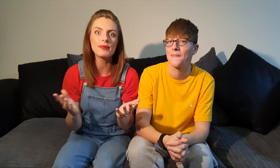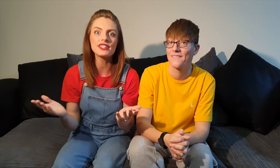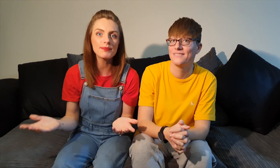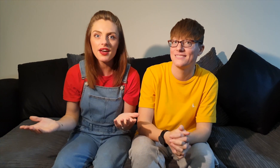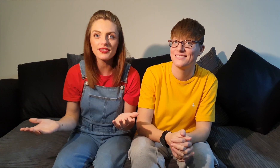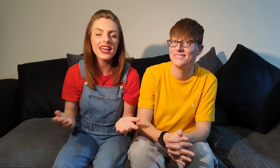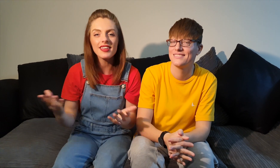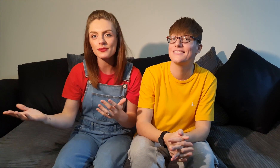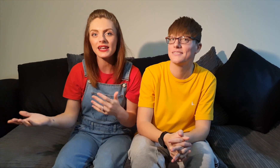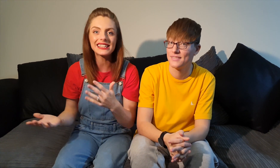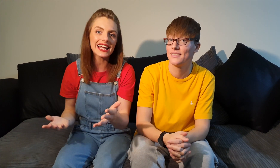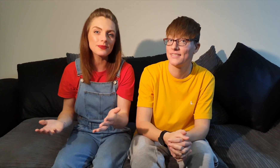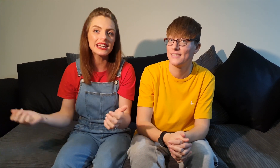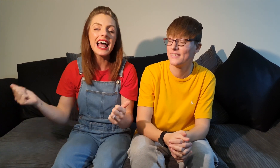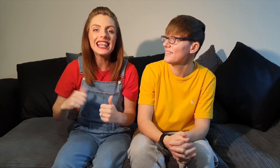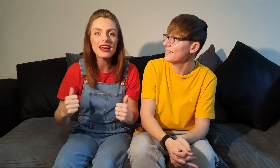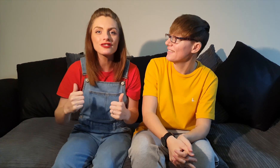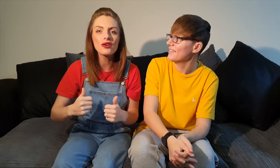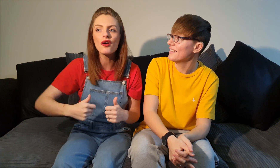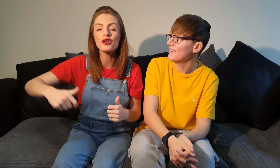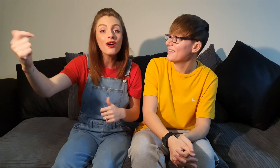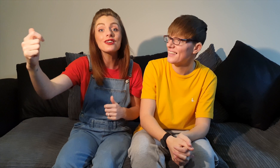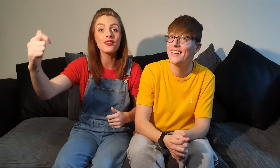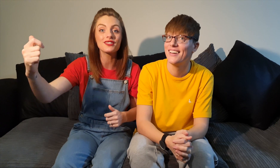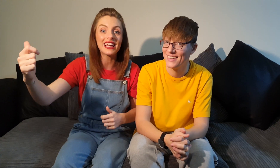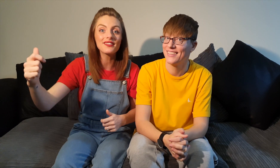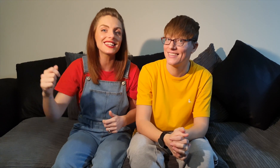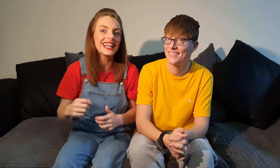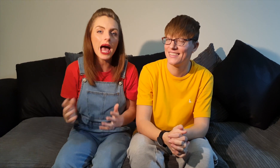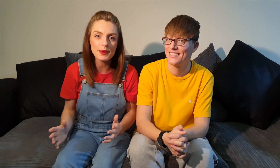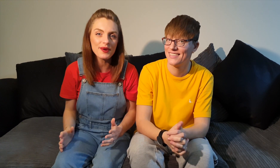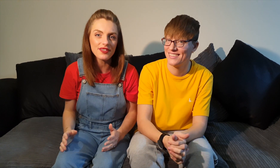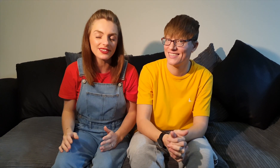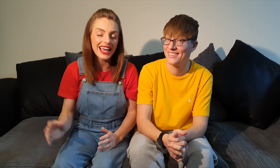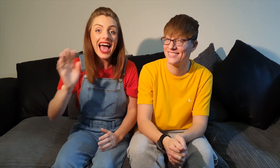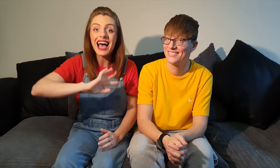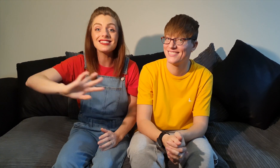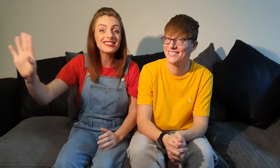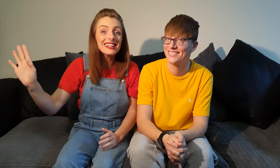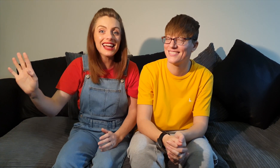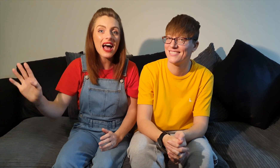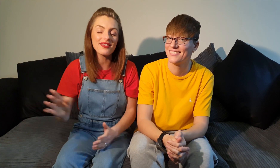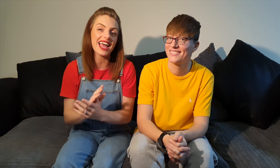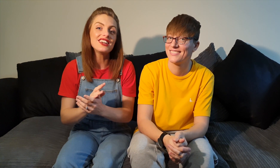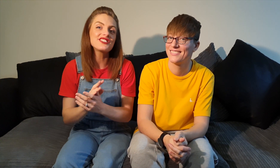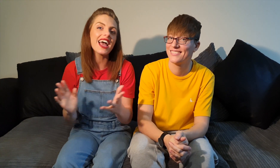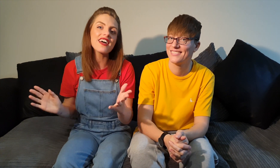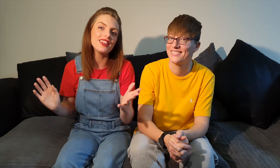anybody's birthday this week, next week, let us know. Record yourself singing happy birthday and send it out there. Share the